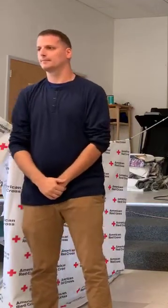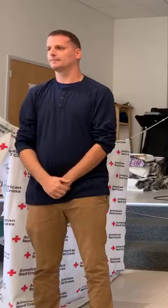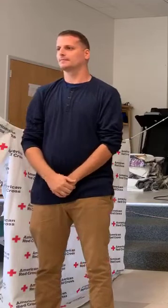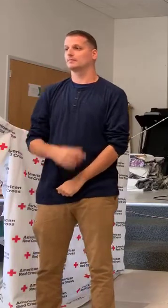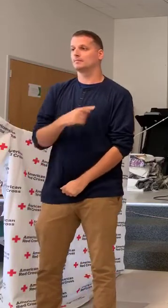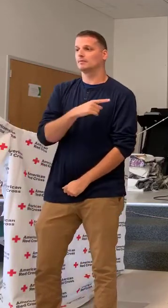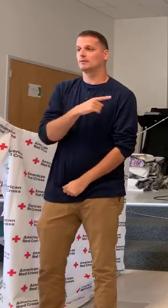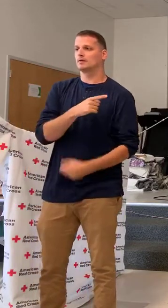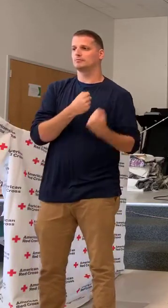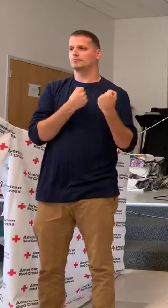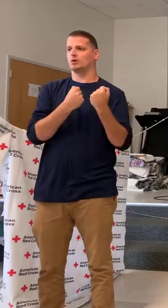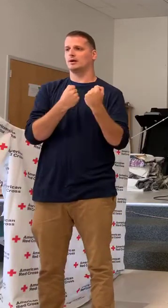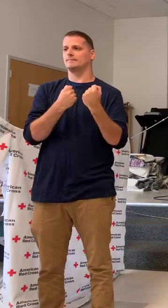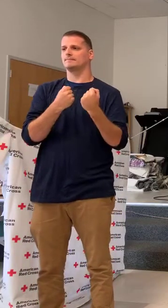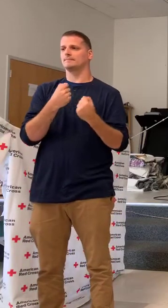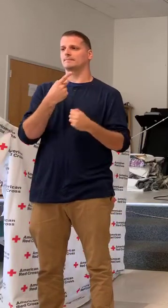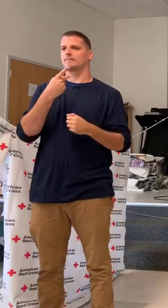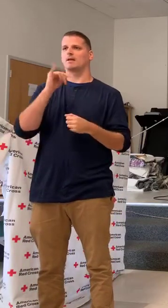night. Like I said,